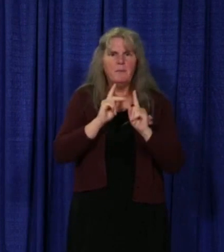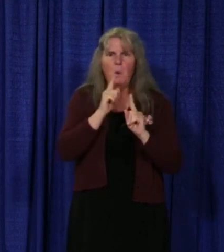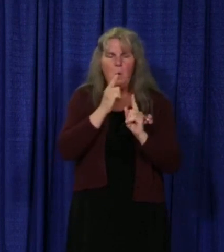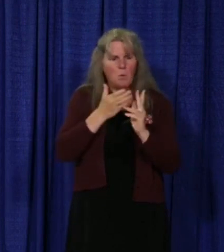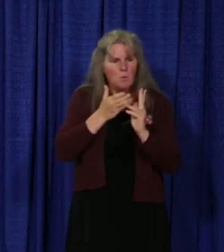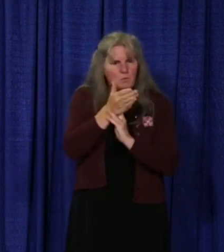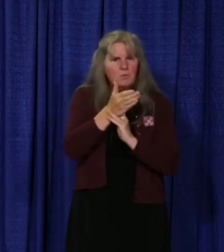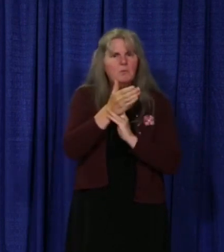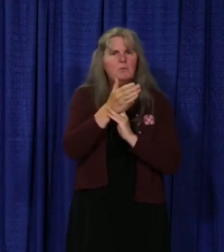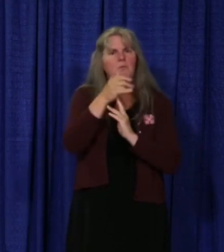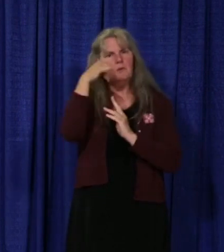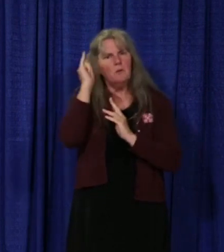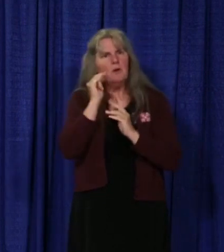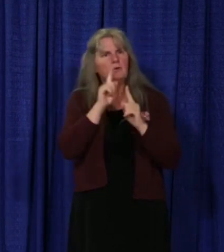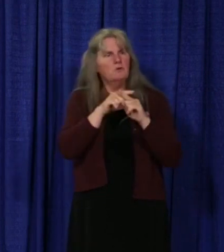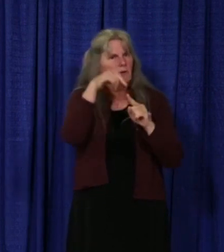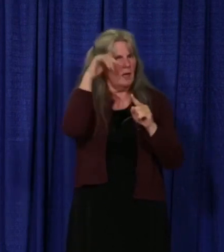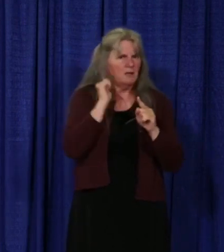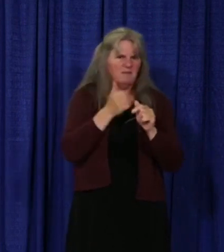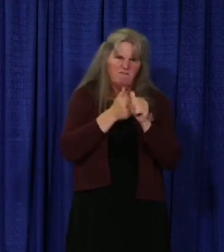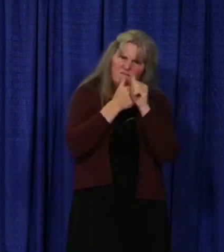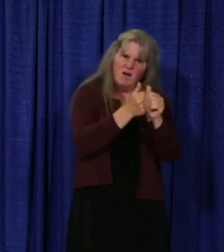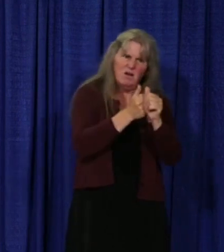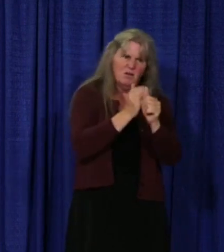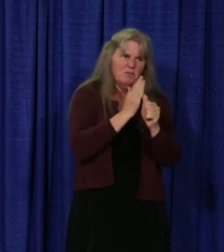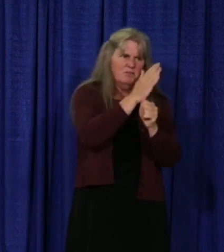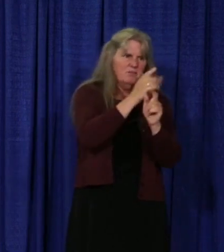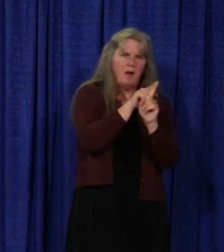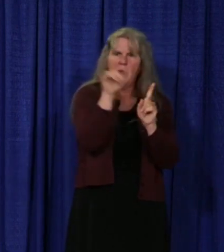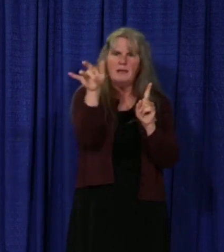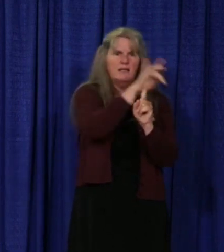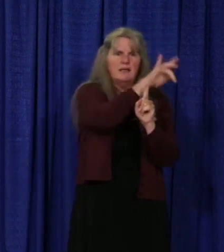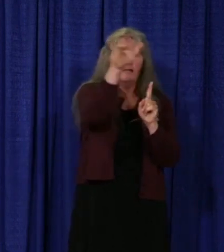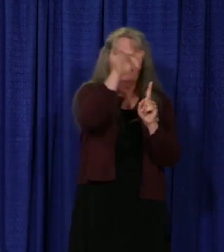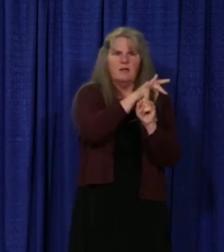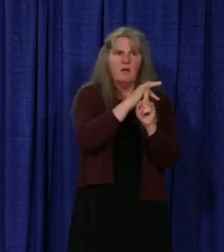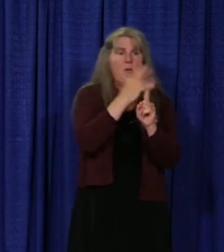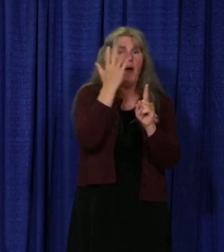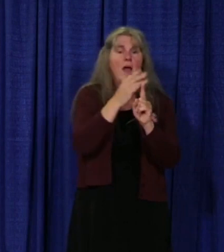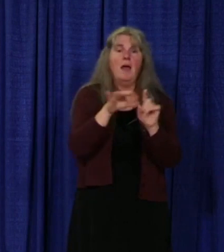Alaska stay on their route and keep our communities safe.